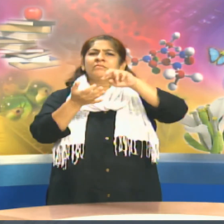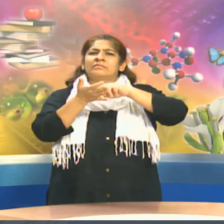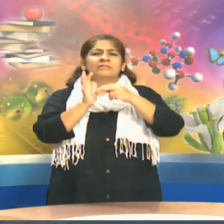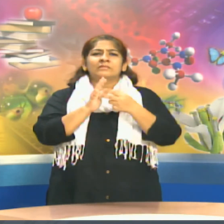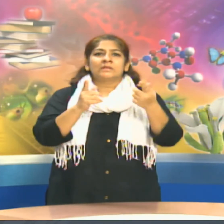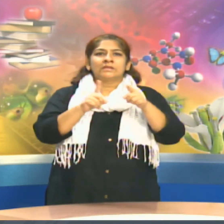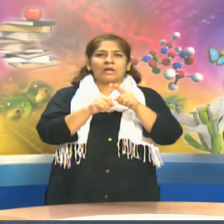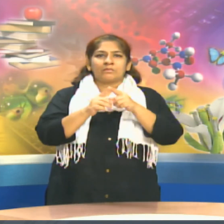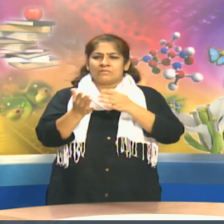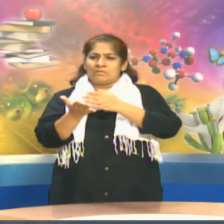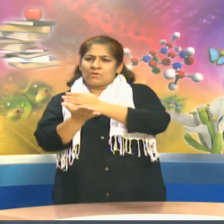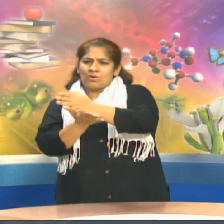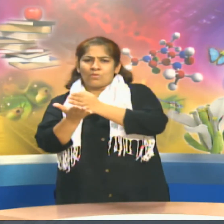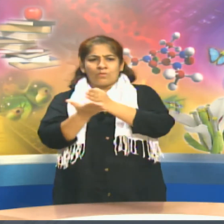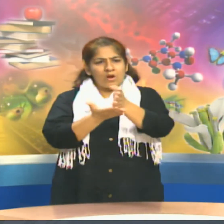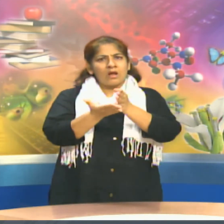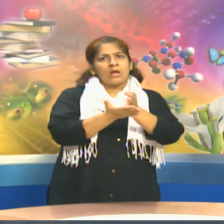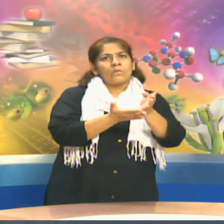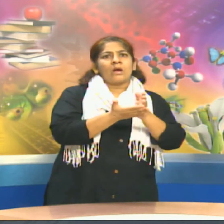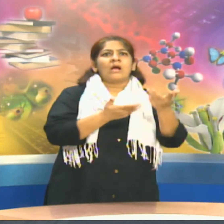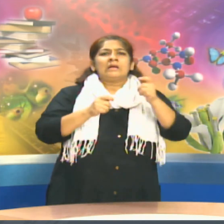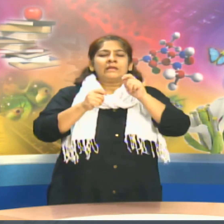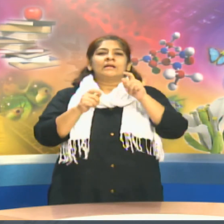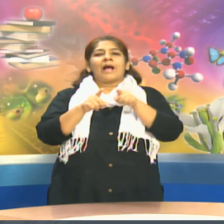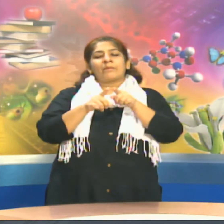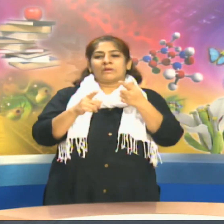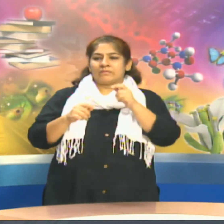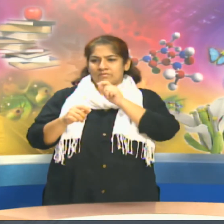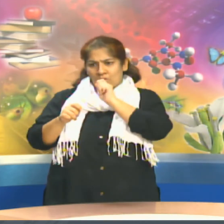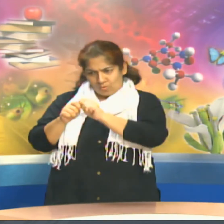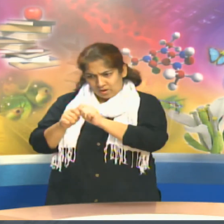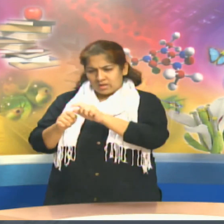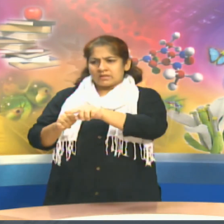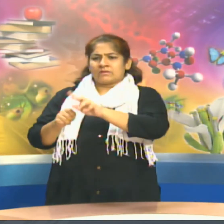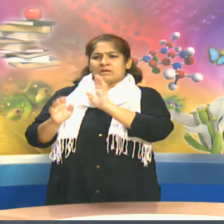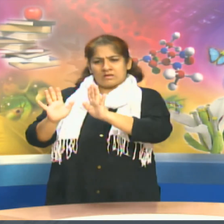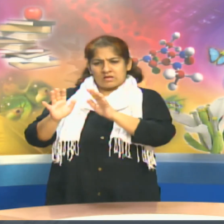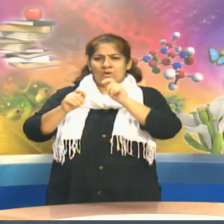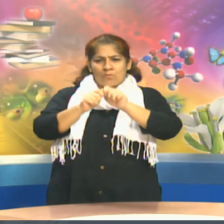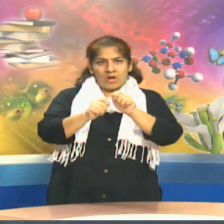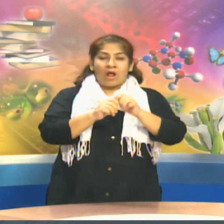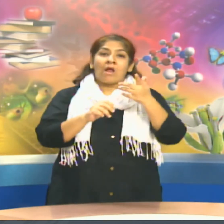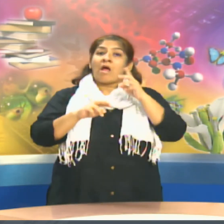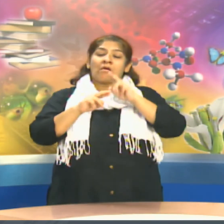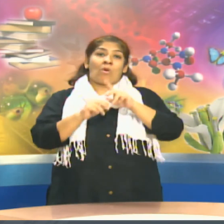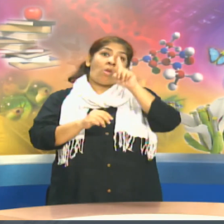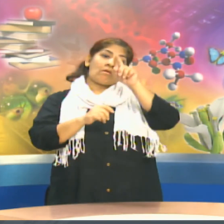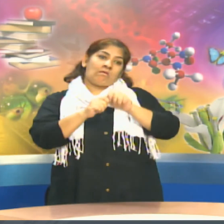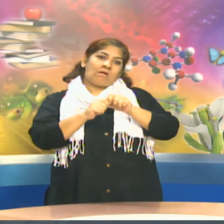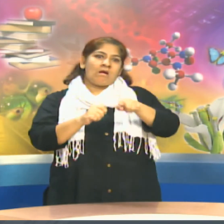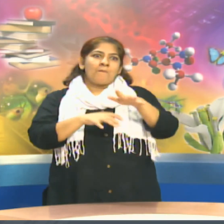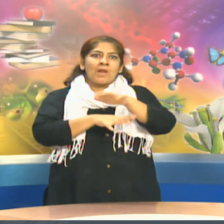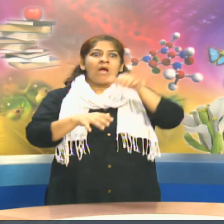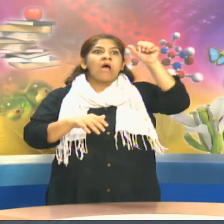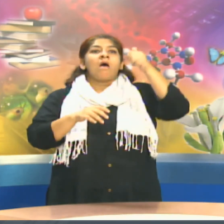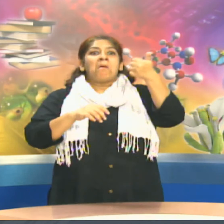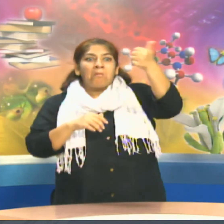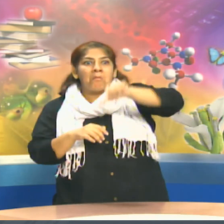This is the spelling. What does it mean? For example, there are various ways of doing something. We can do one work in